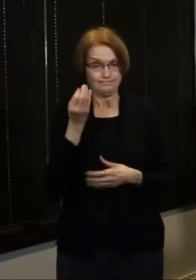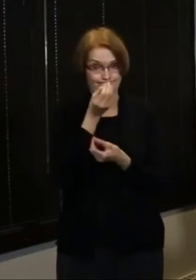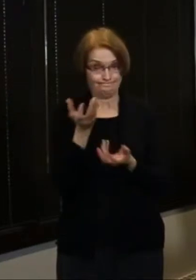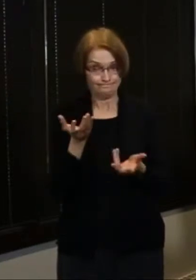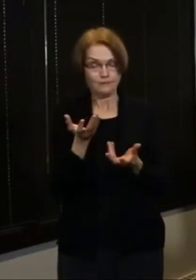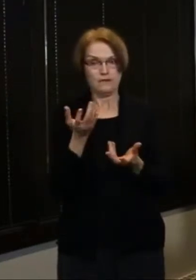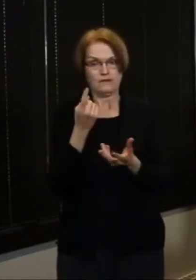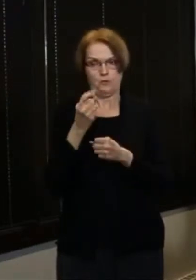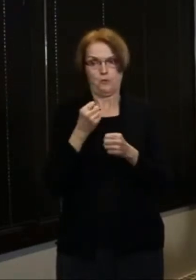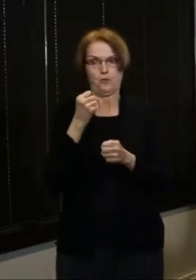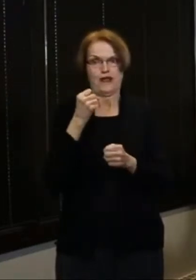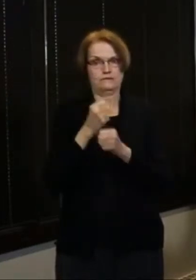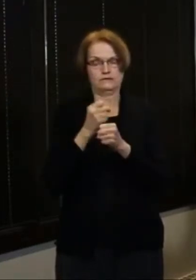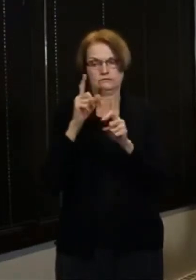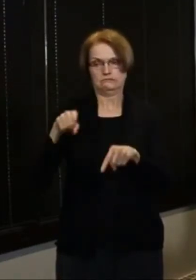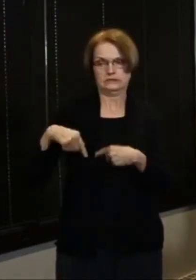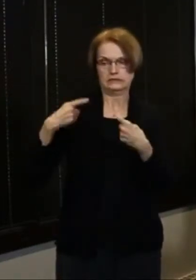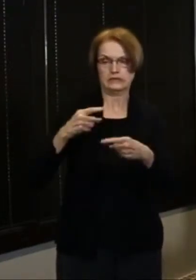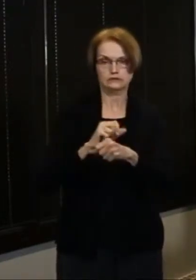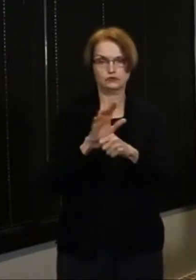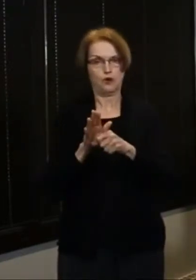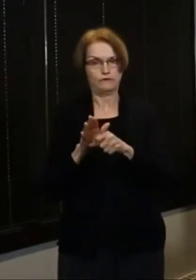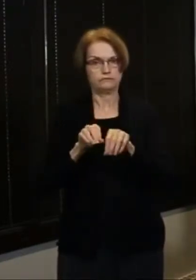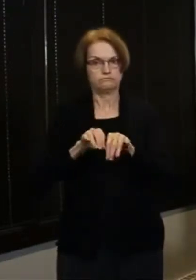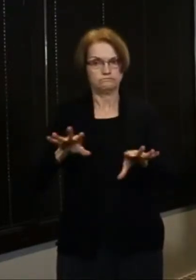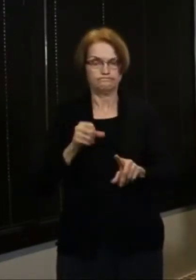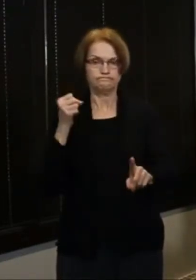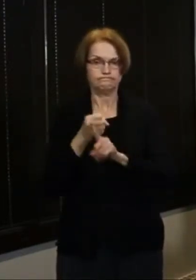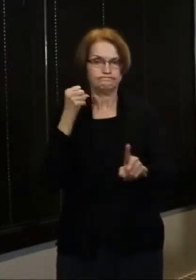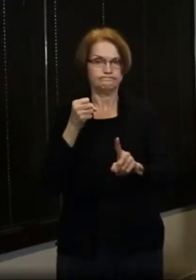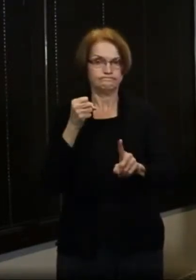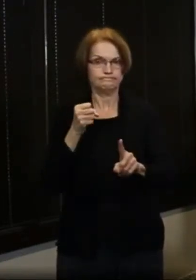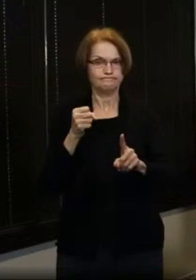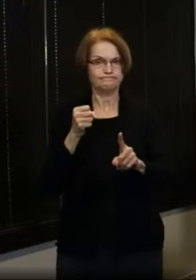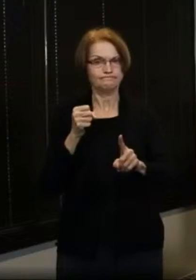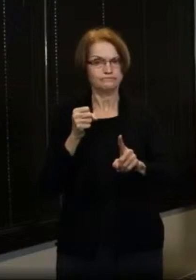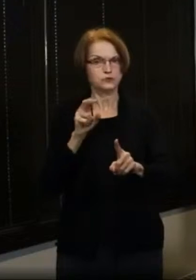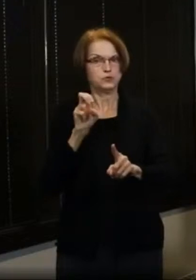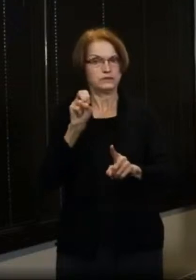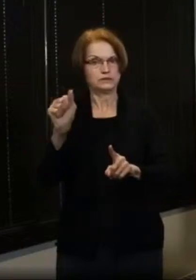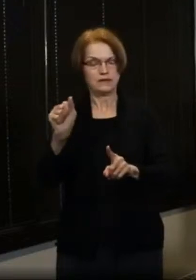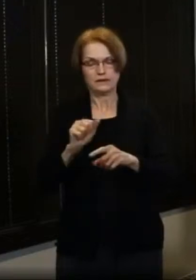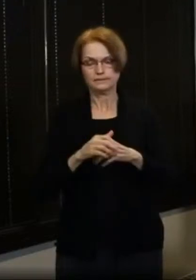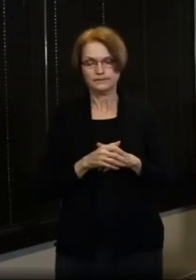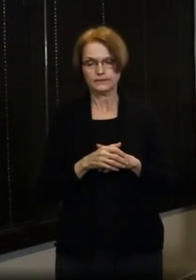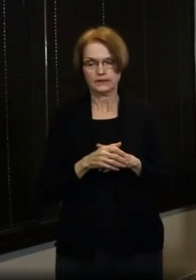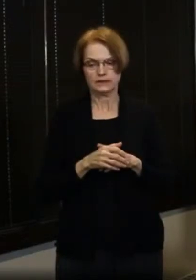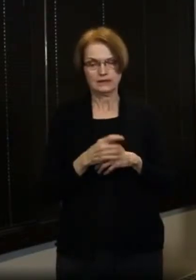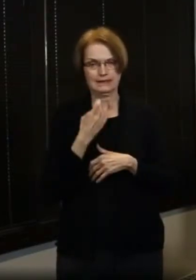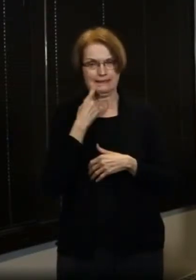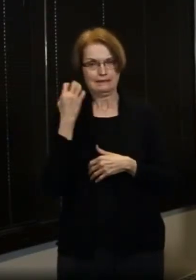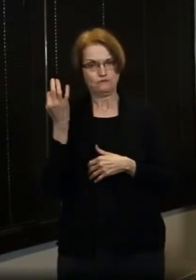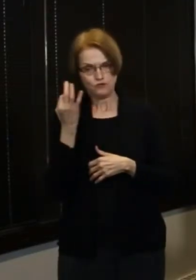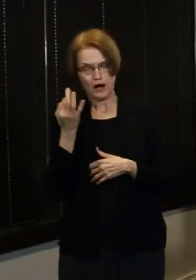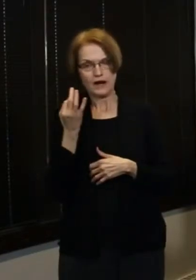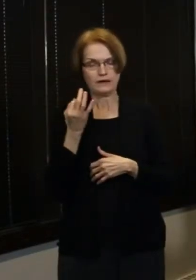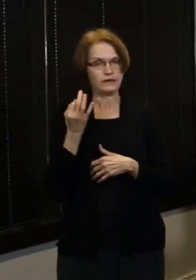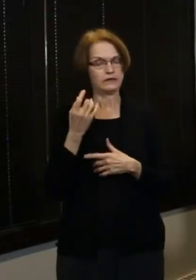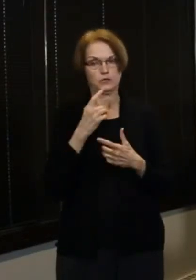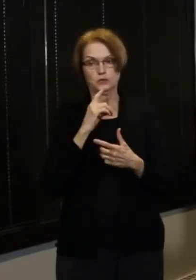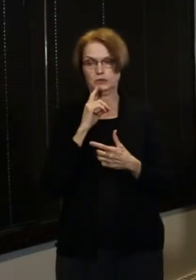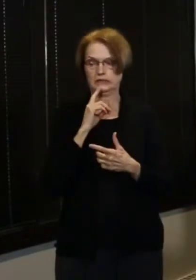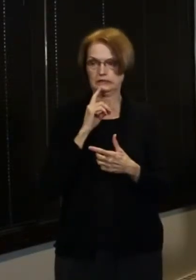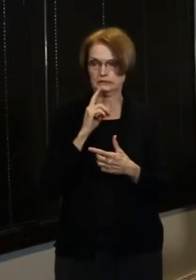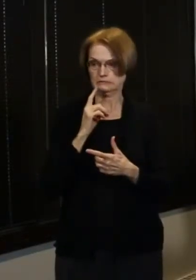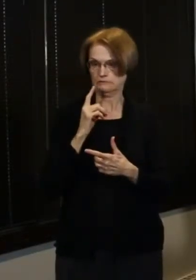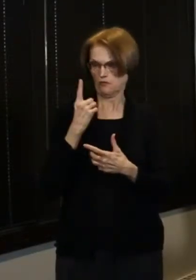1 year into the COVID-19 pandemic in the United States. Now, we talked Friday about everything that's happened within the